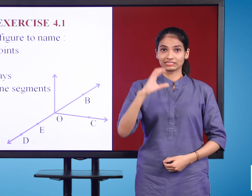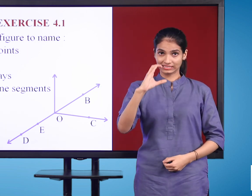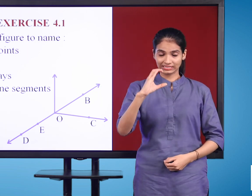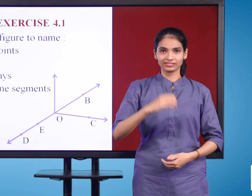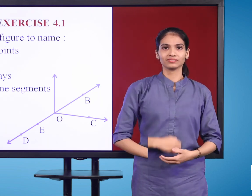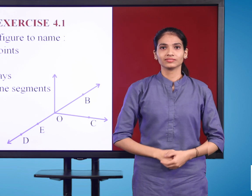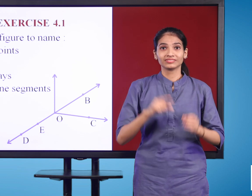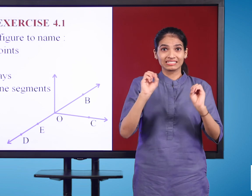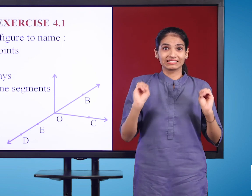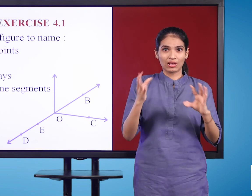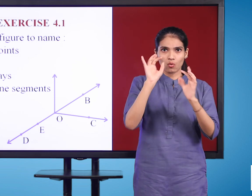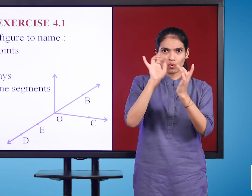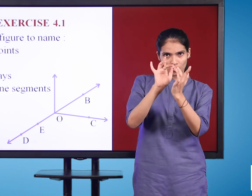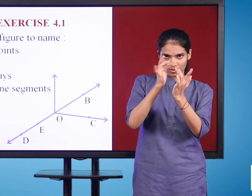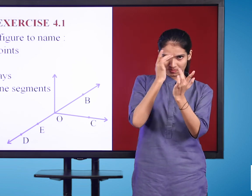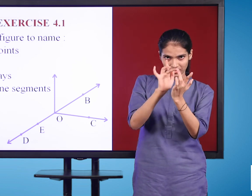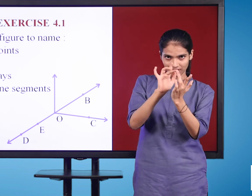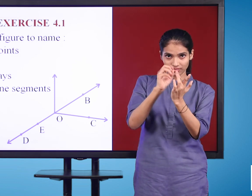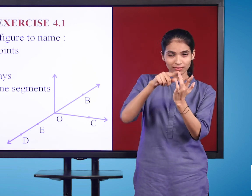C. 4 rays,